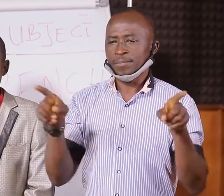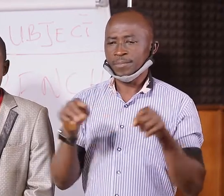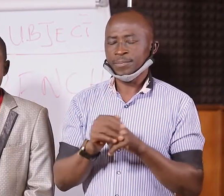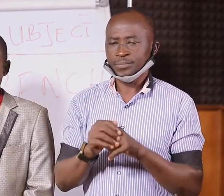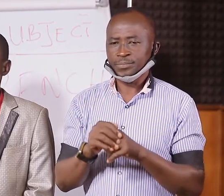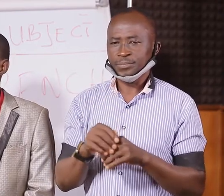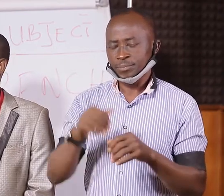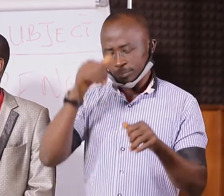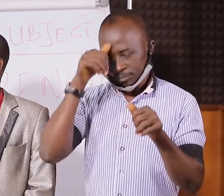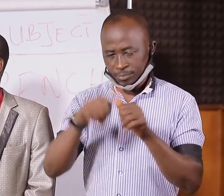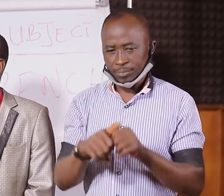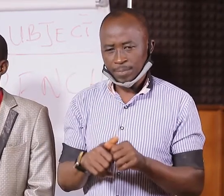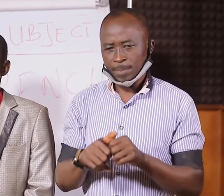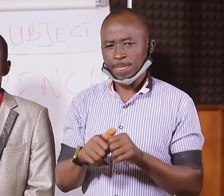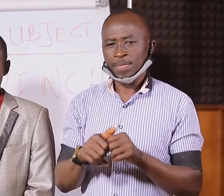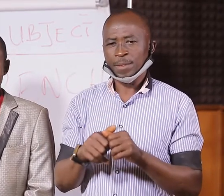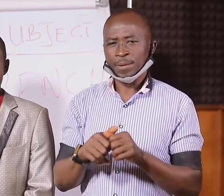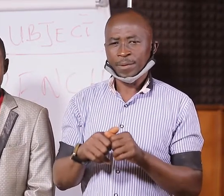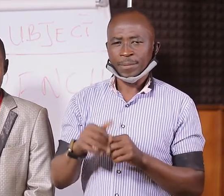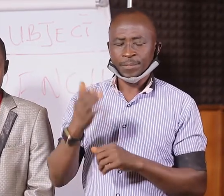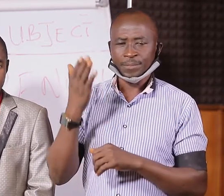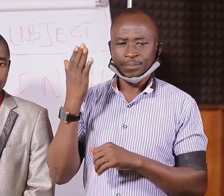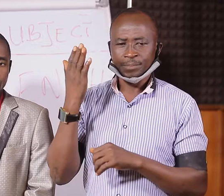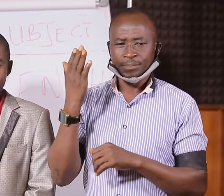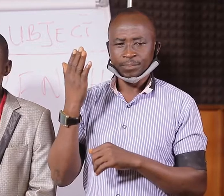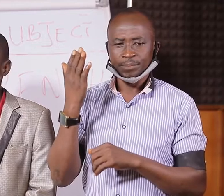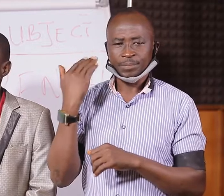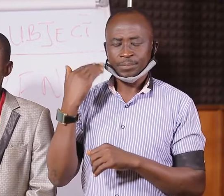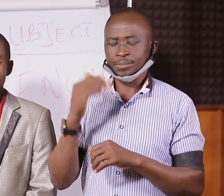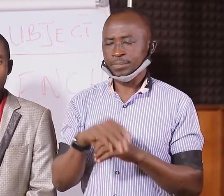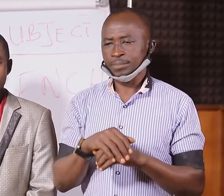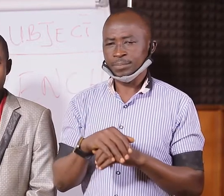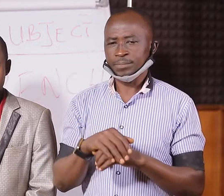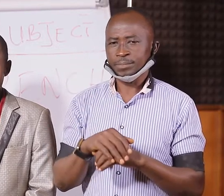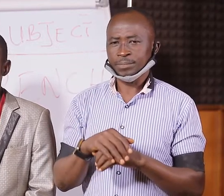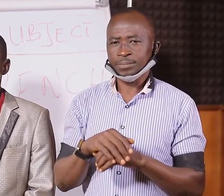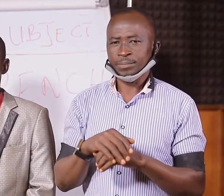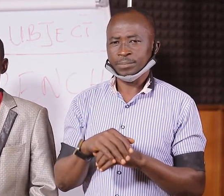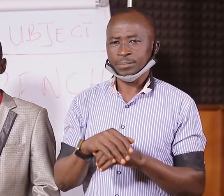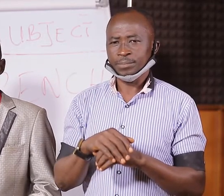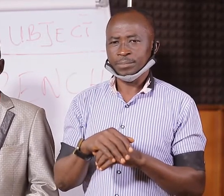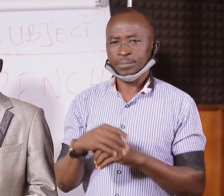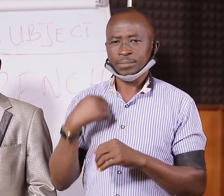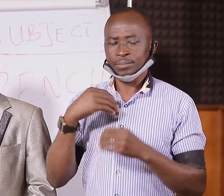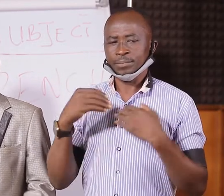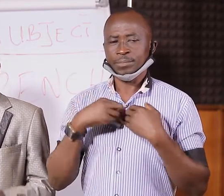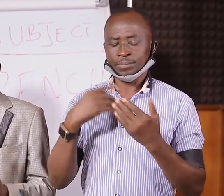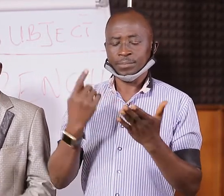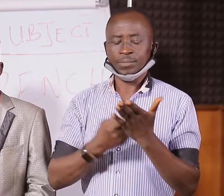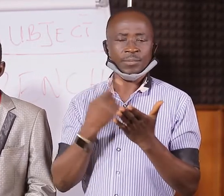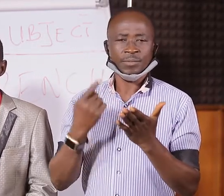Learners should remember, in the first class, in our last lesson, we have